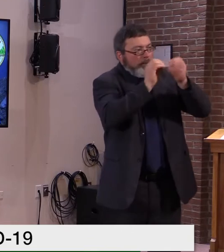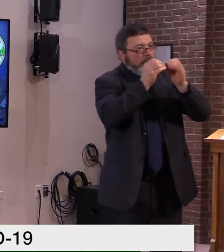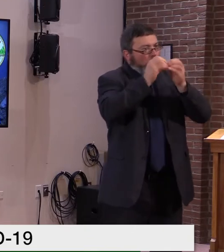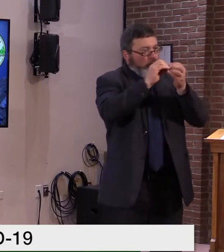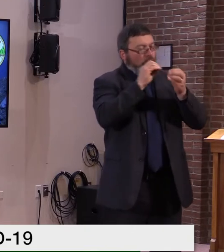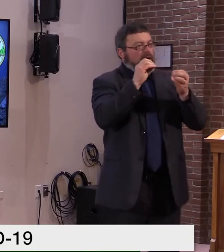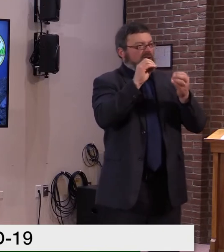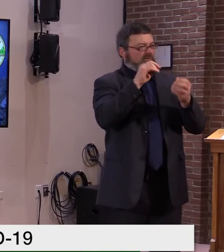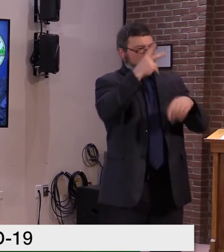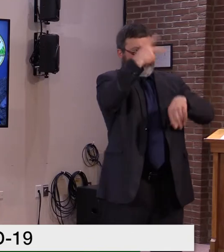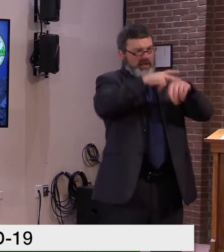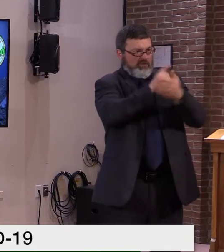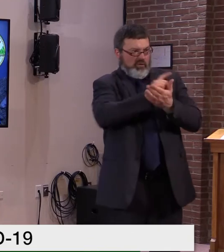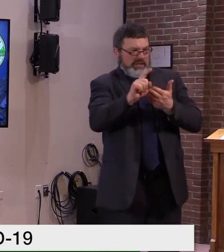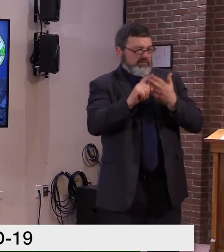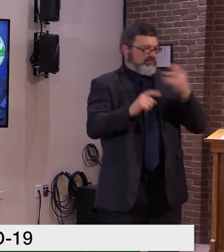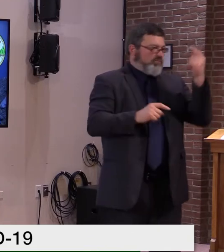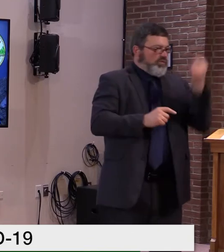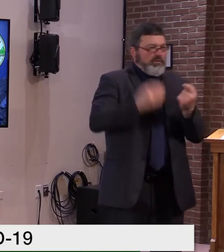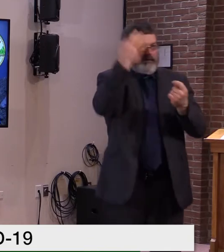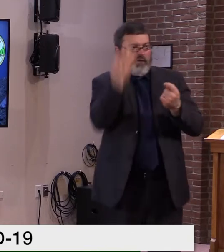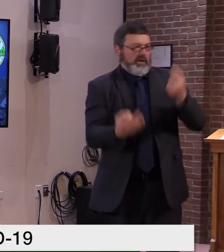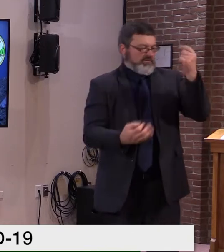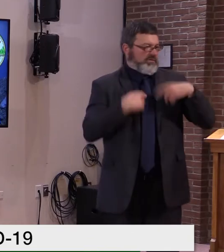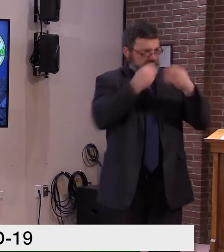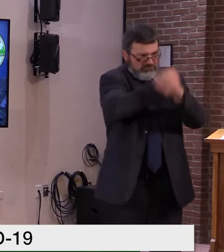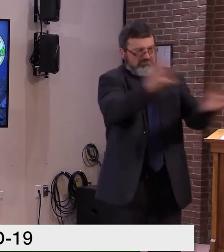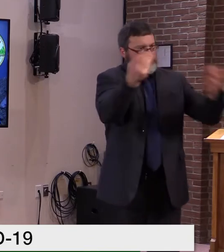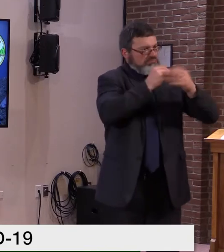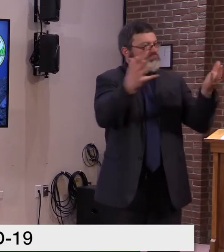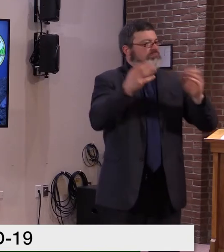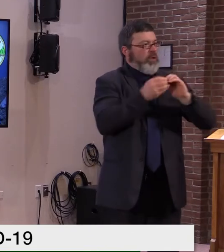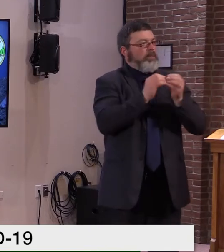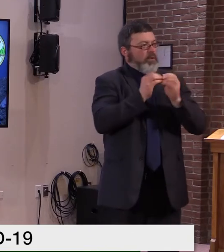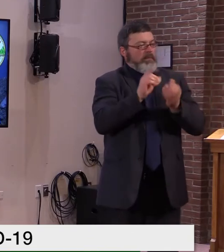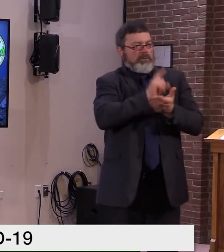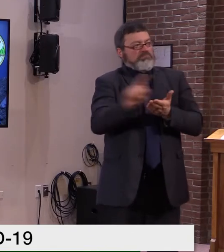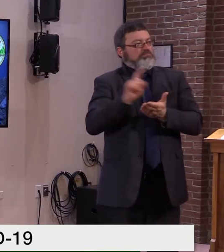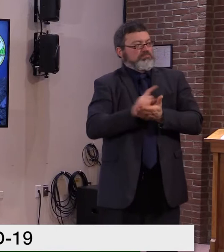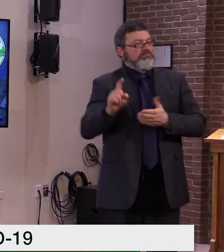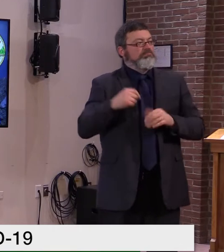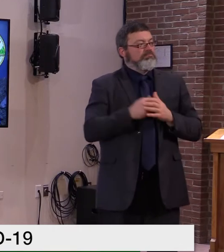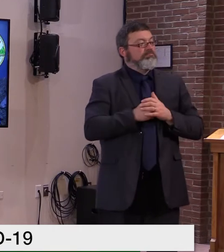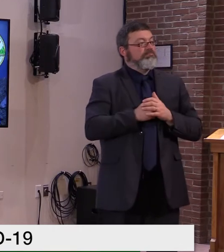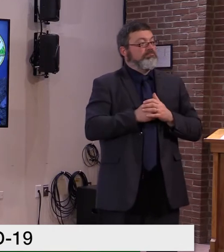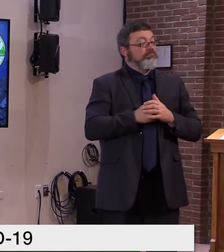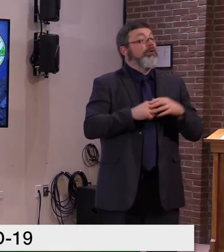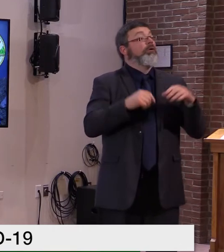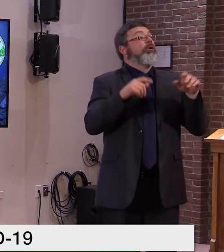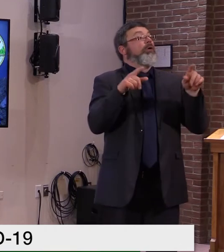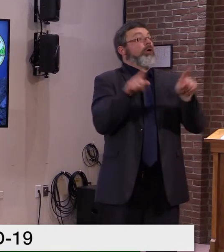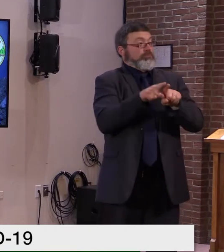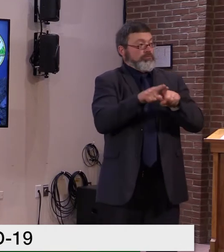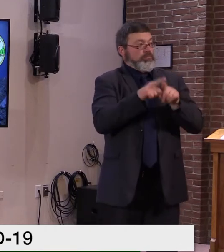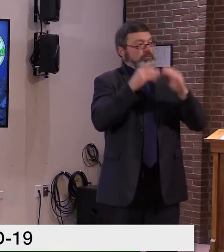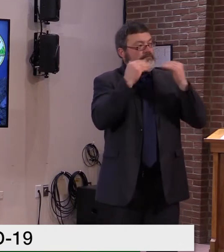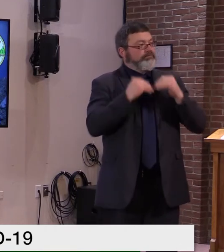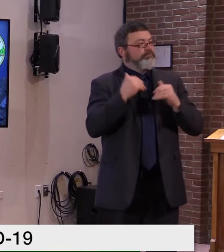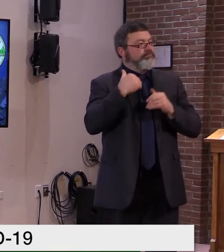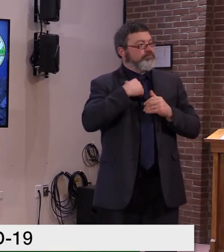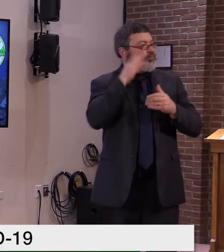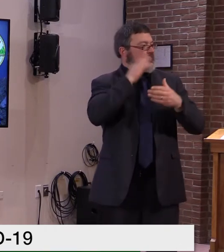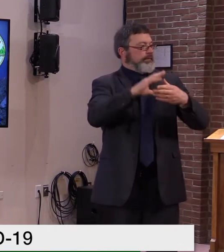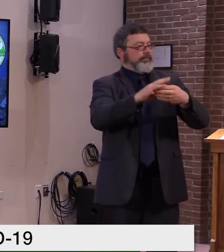probable cases, symptomatic or exposed people, with those antigen tests that aren't